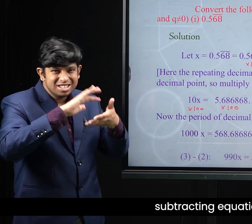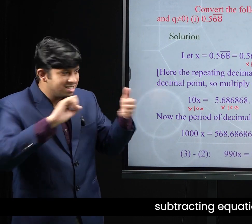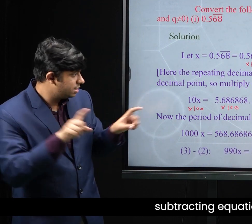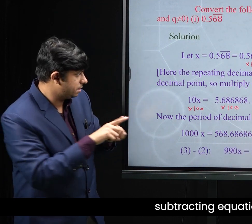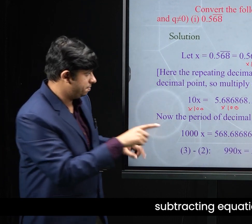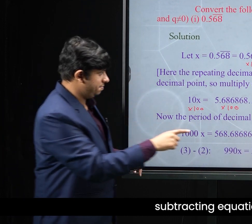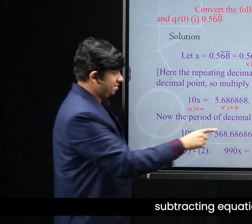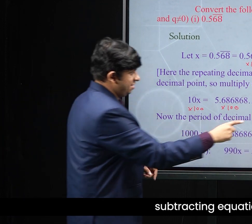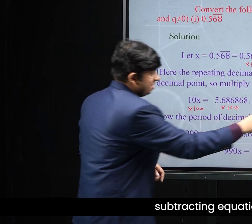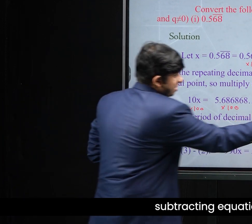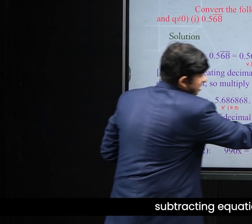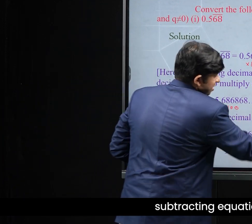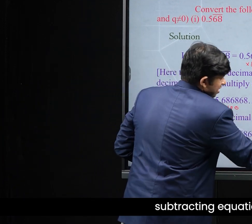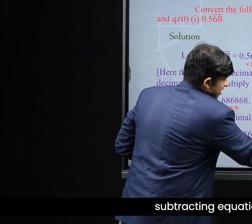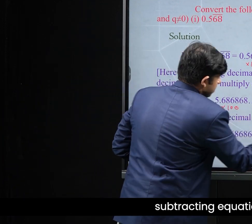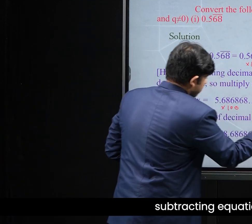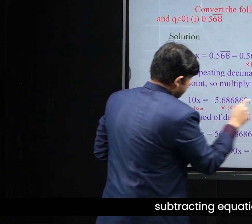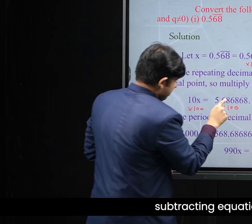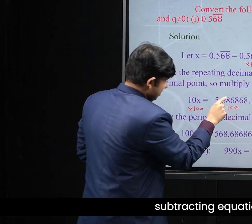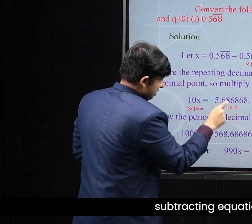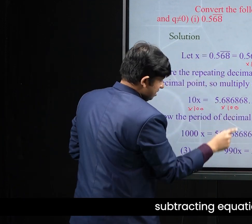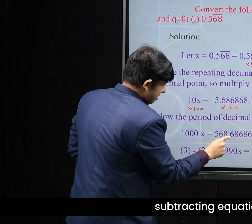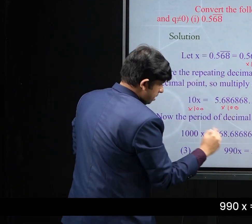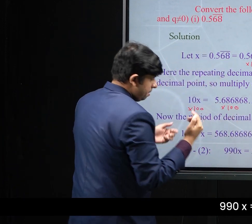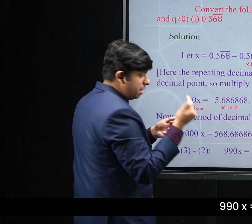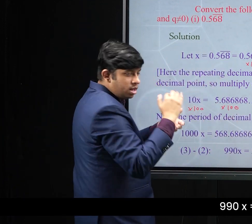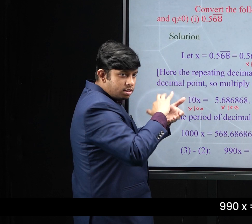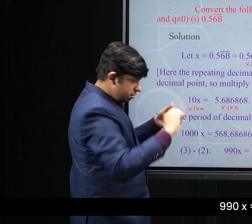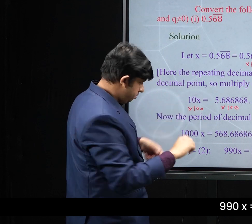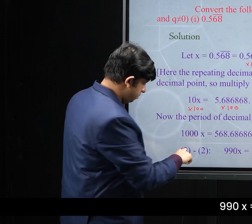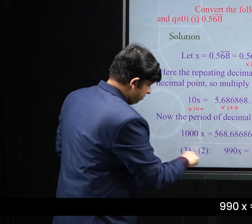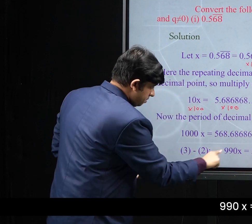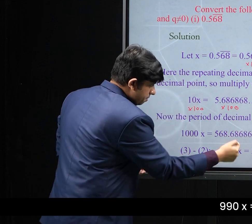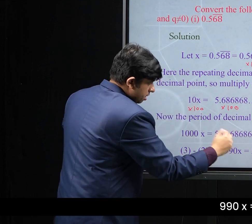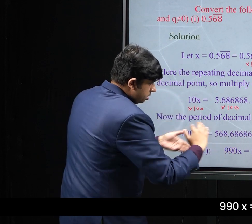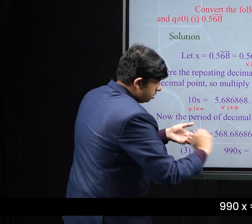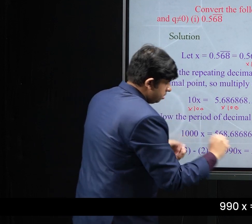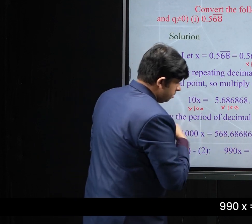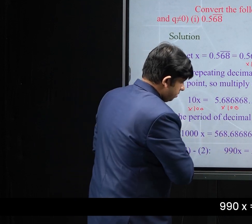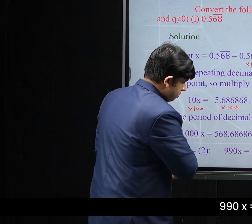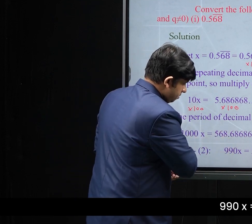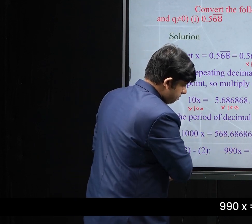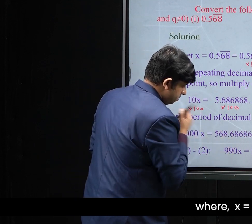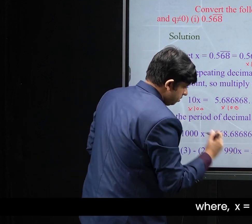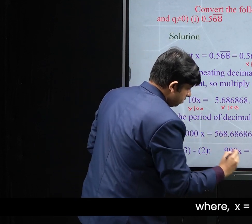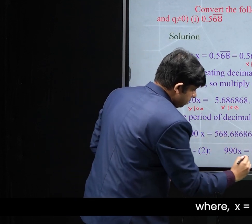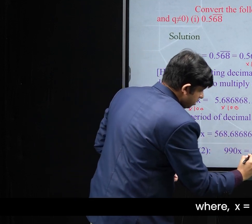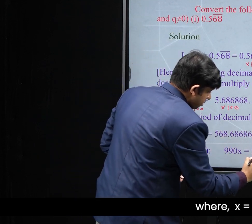Subtracting equation 3 and 2, we get 990x is equal to 563, where x equal